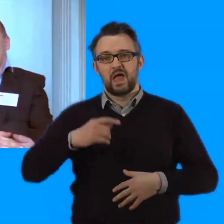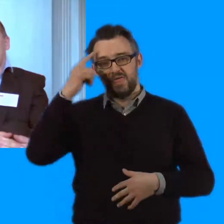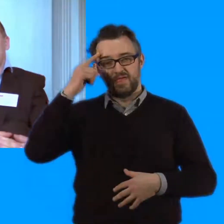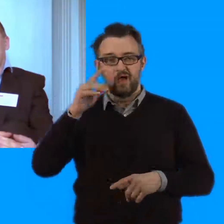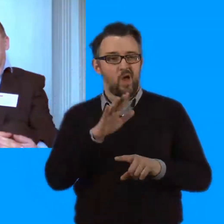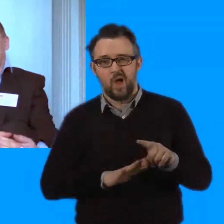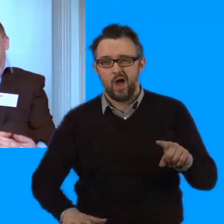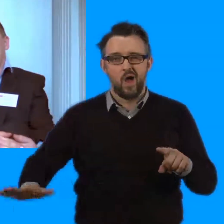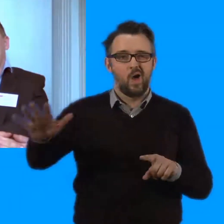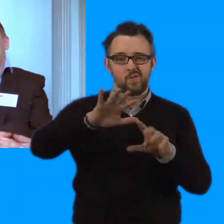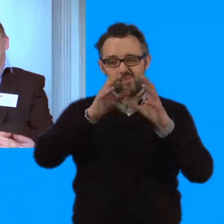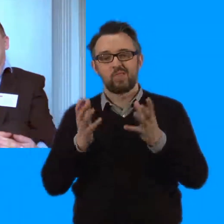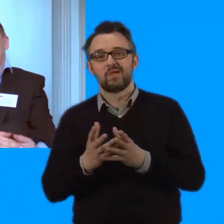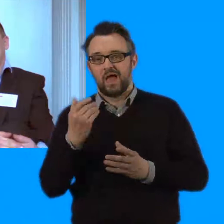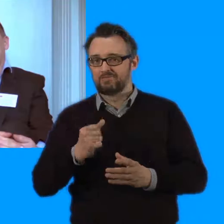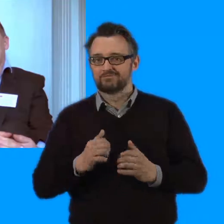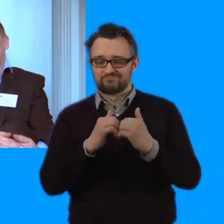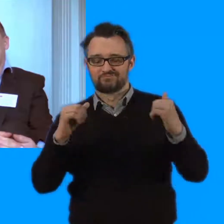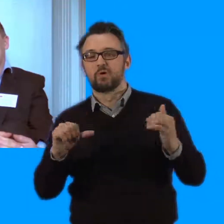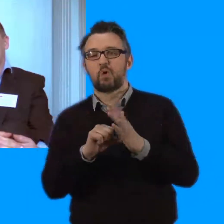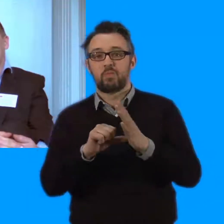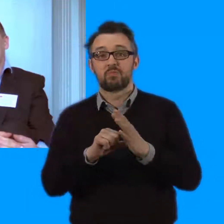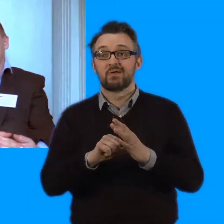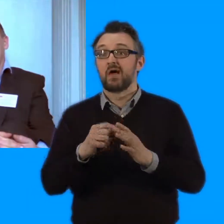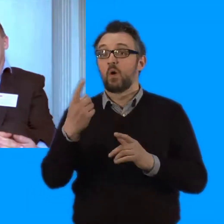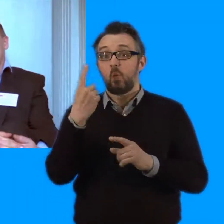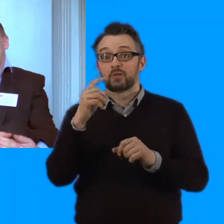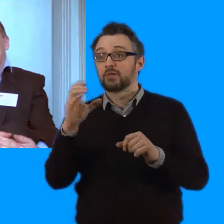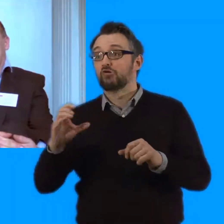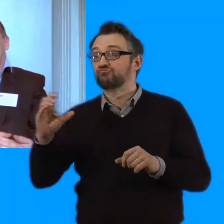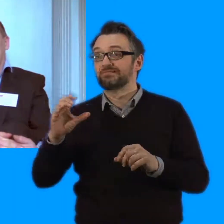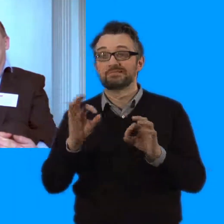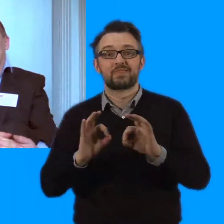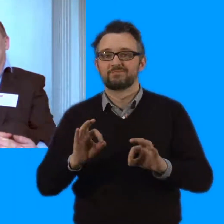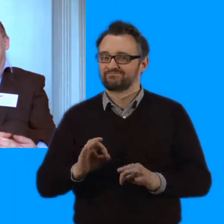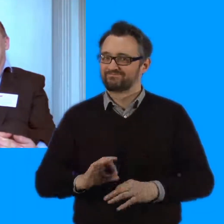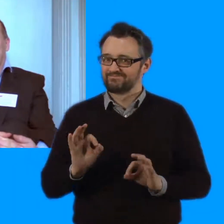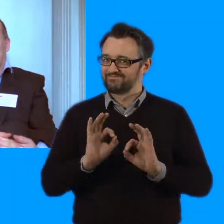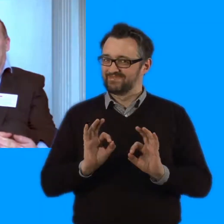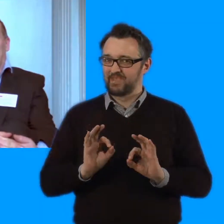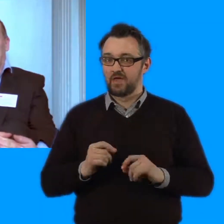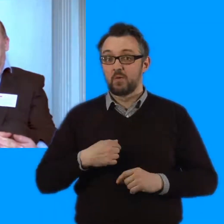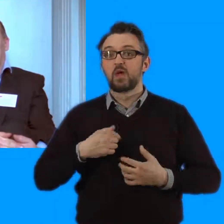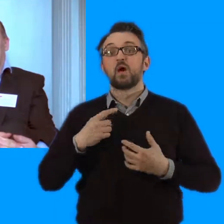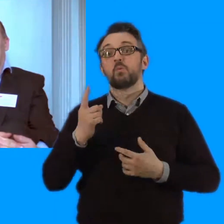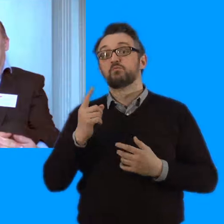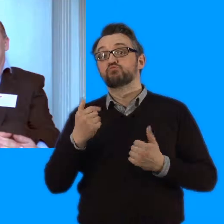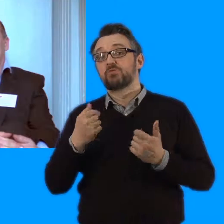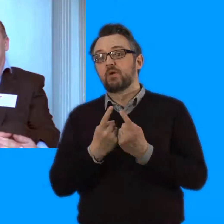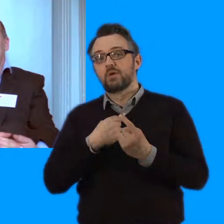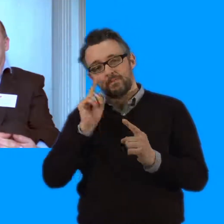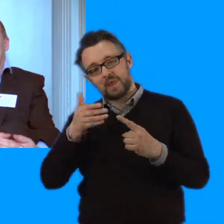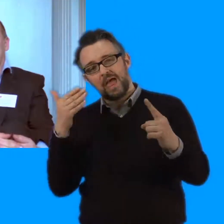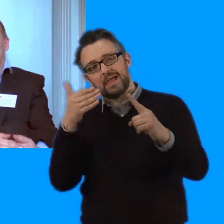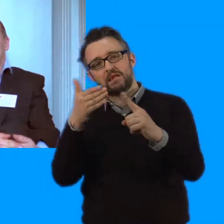I think every country's got a problem with sectarianism. I don't think there's any country that doesn't. I think the good thing is that we've identified what the problem is, or